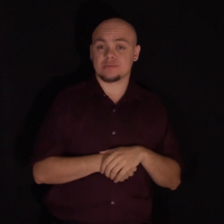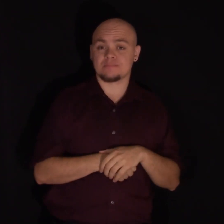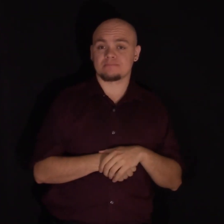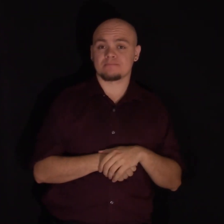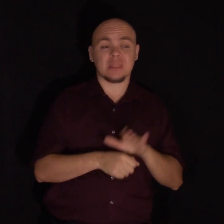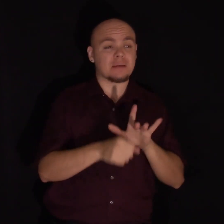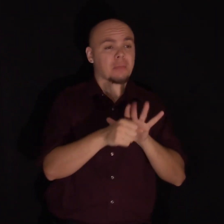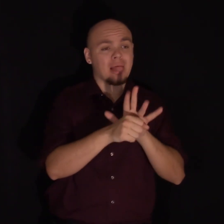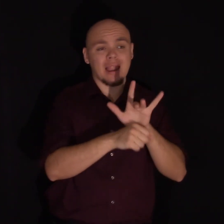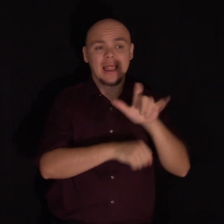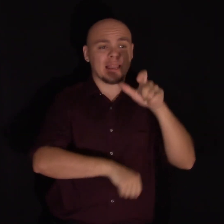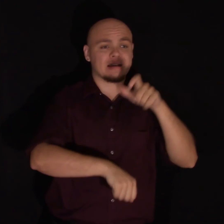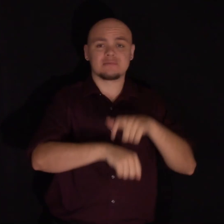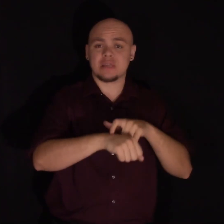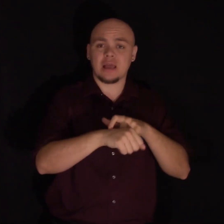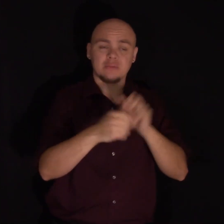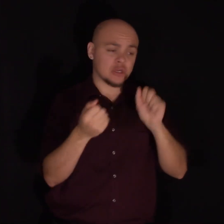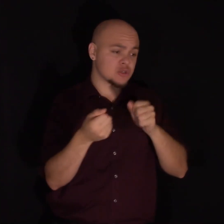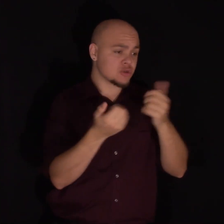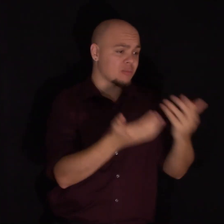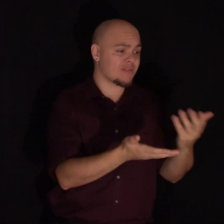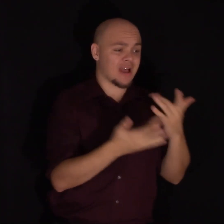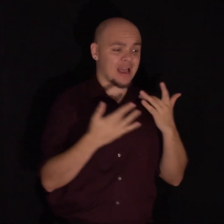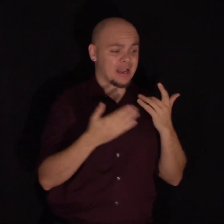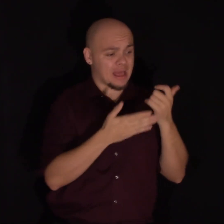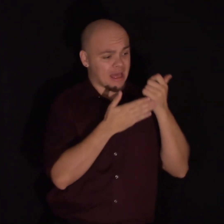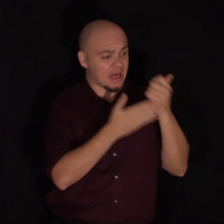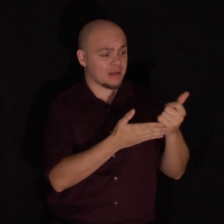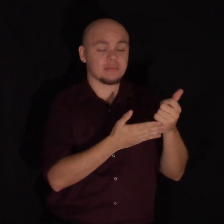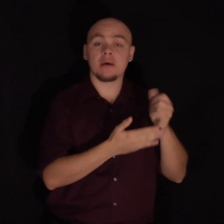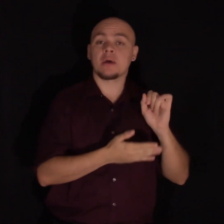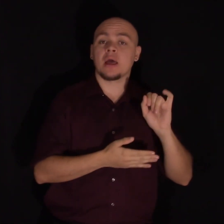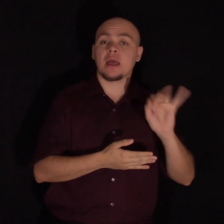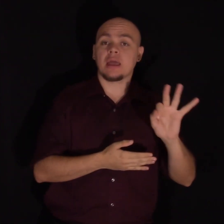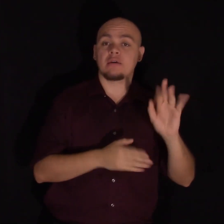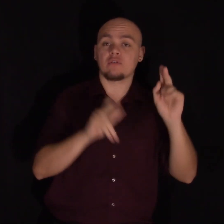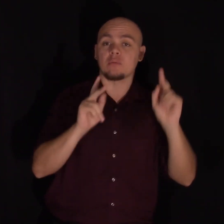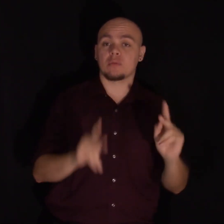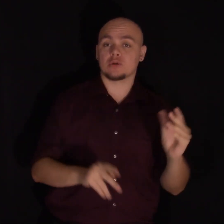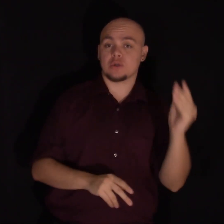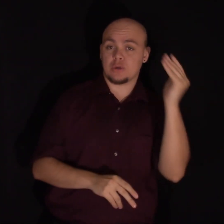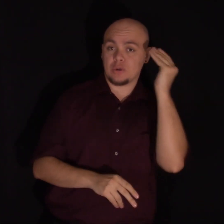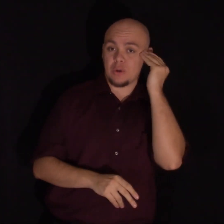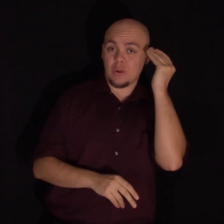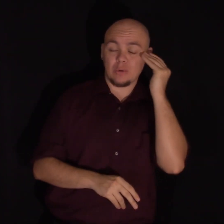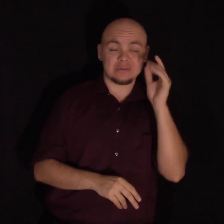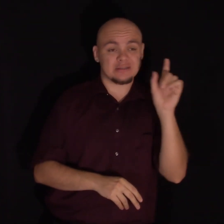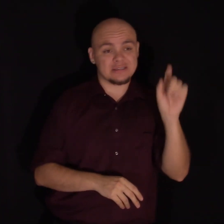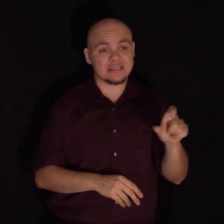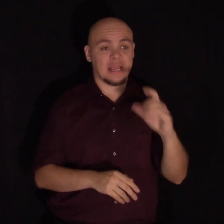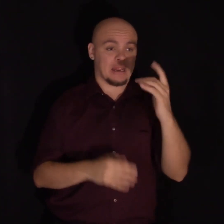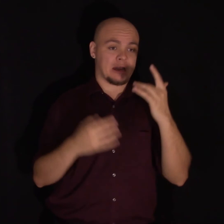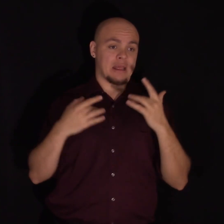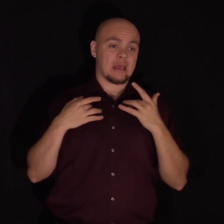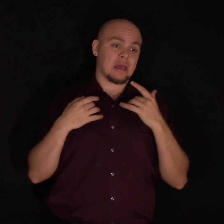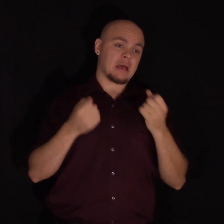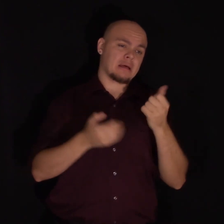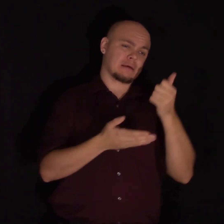Plenty of time to get him help. If only someone had known that he needed help and known what to